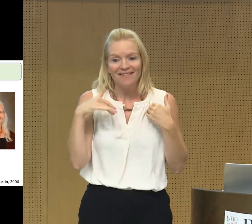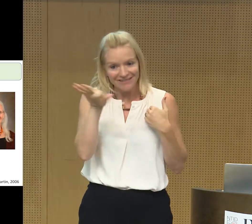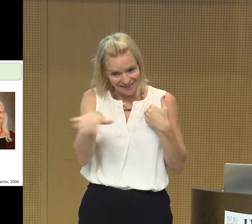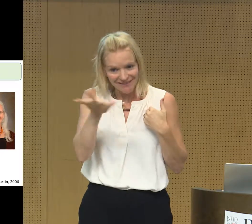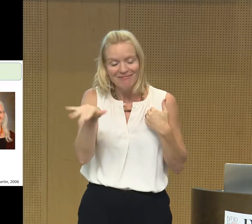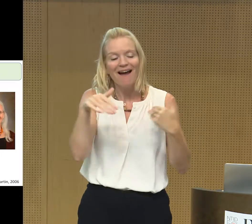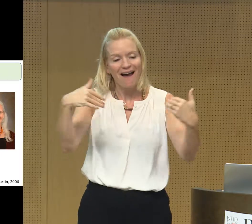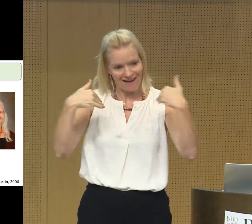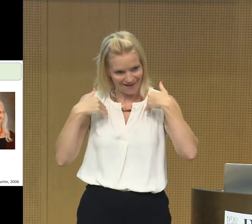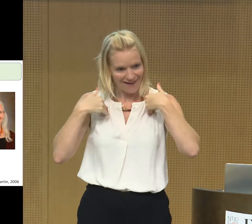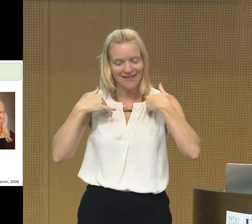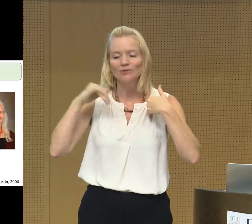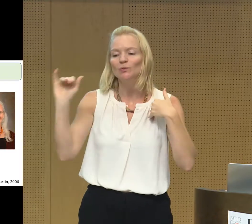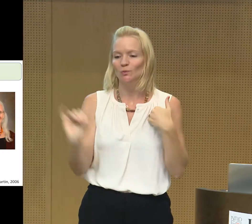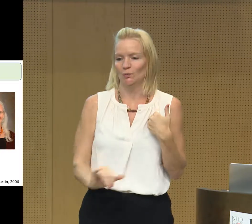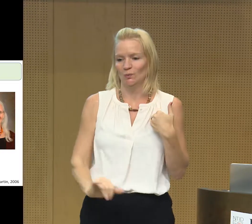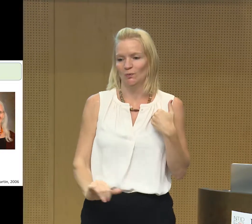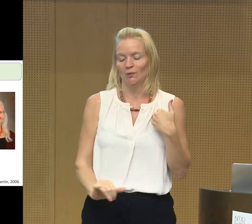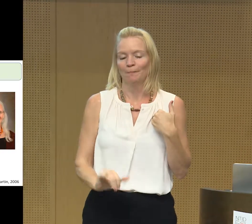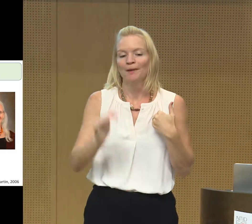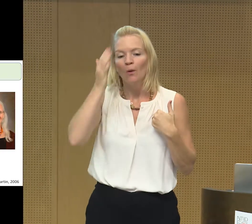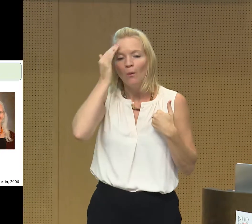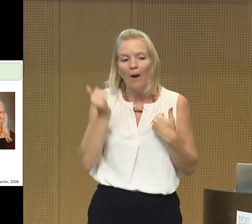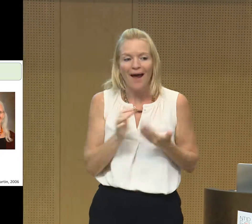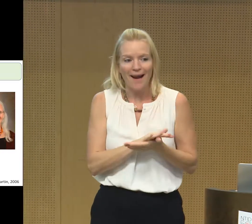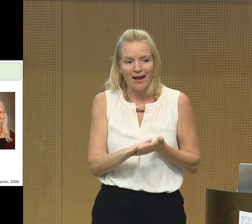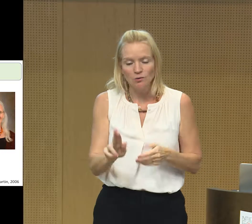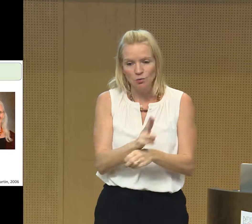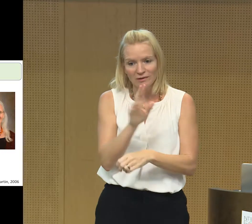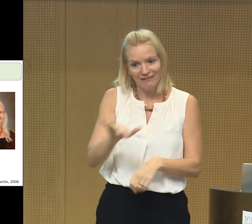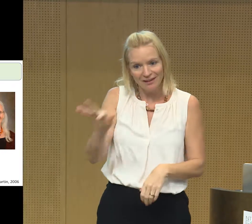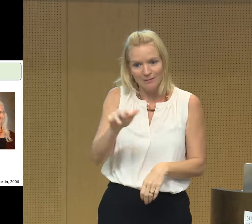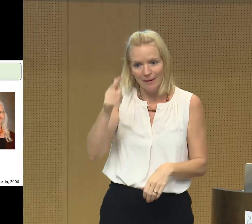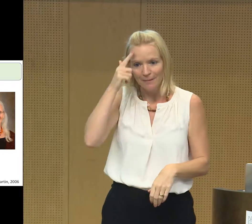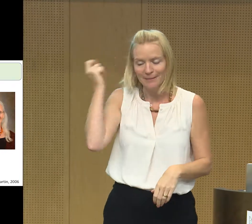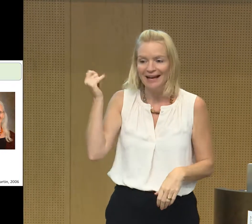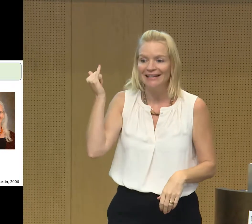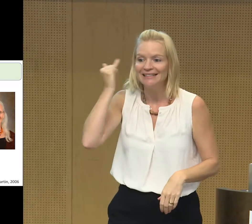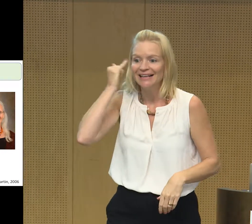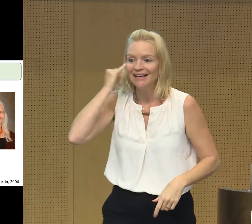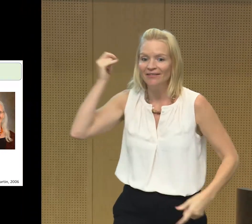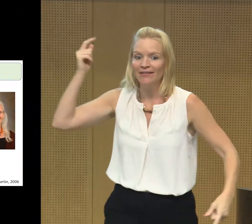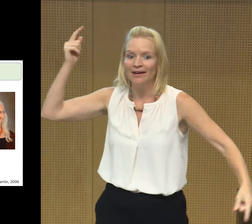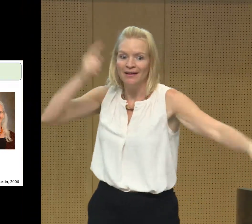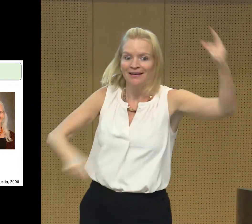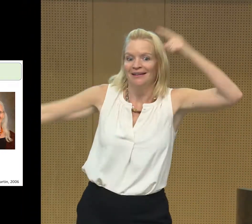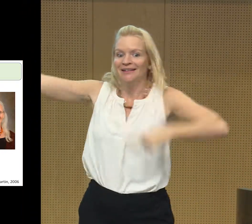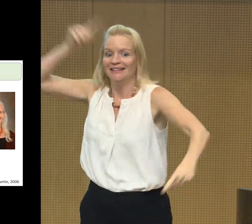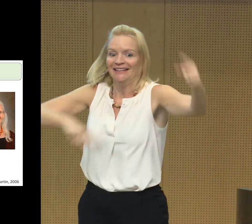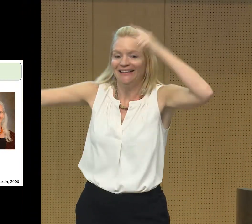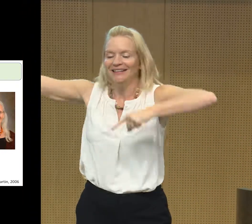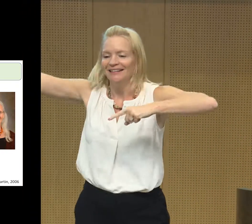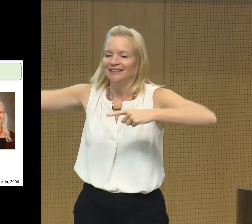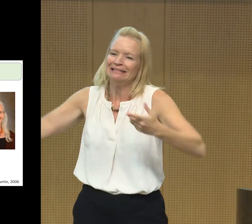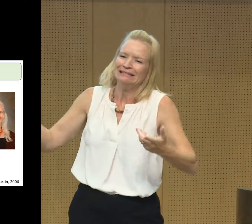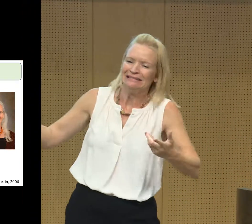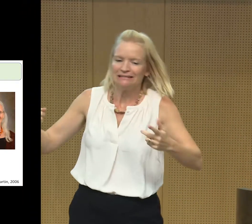Fingerspelling also includes sonority. And it's nice to use fingerspelling because if you're making these large exaggerated